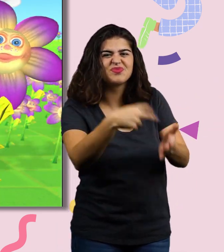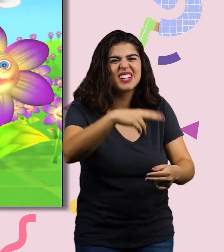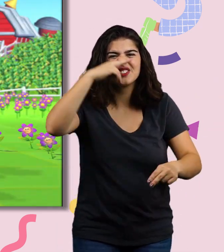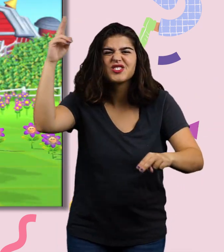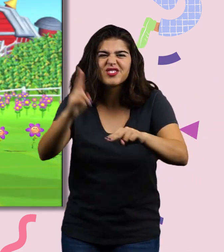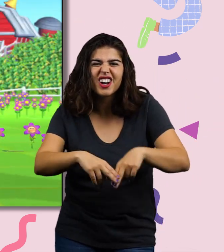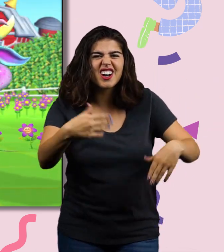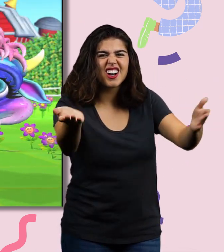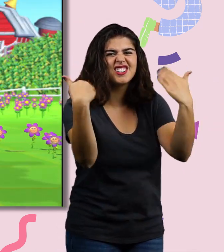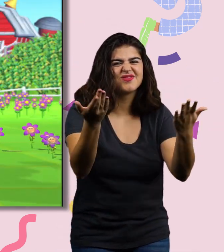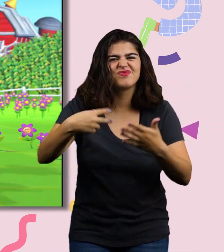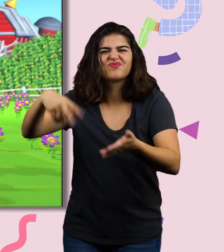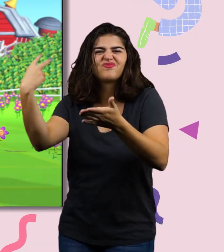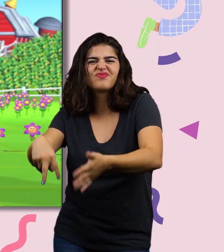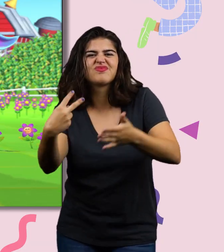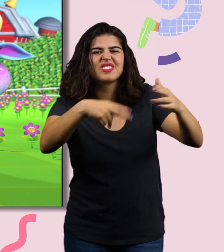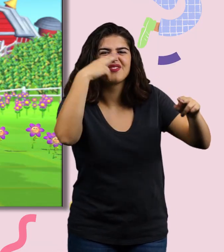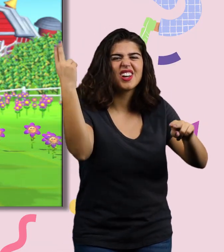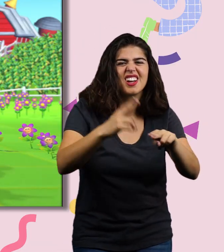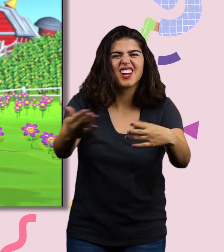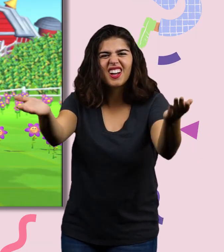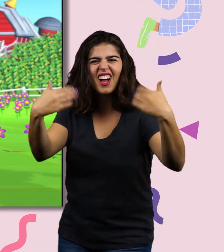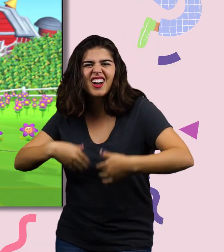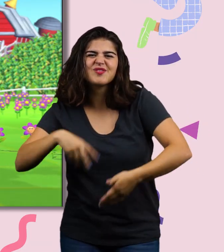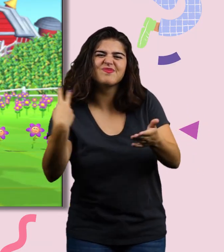E-I-E-I-O-E-O. Everybody clap, dance, and sing along.